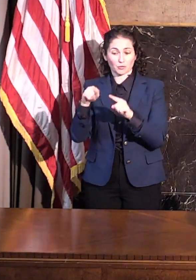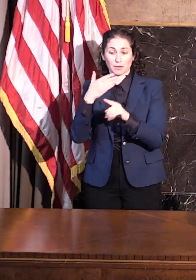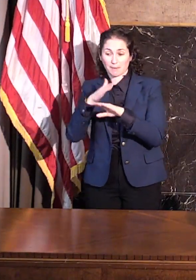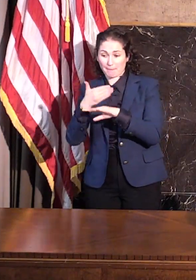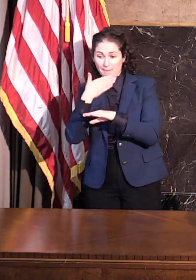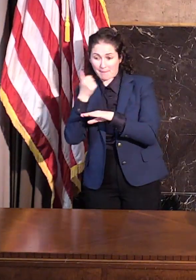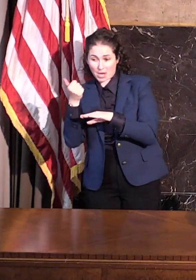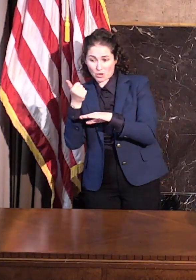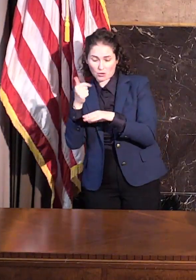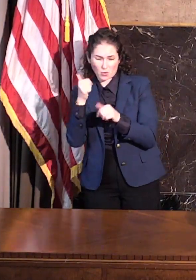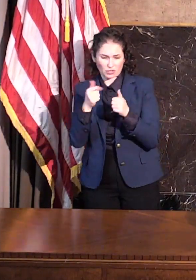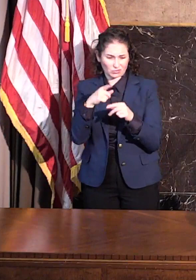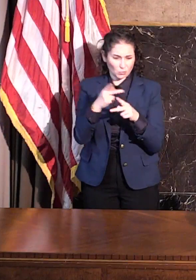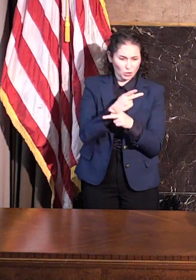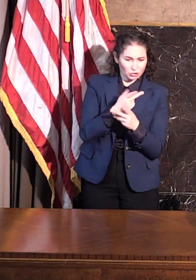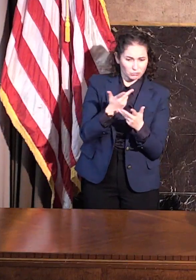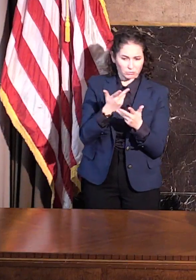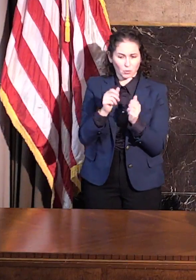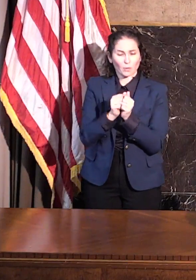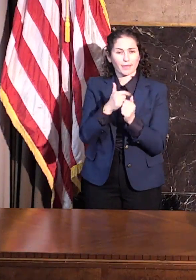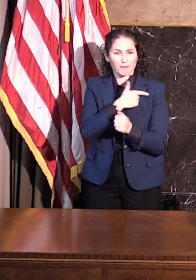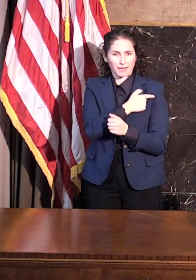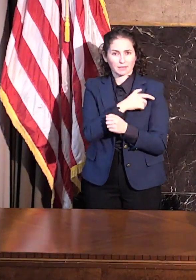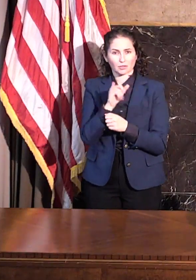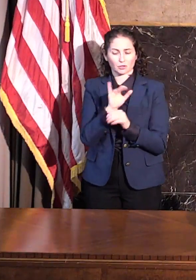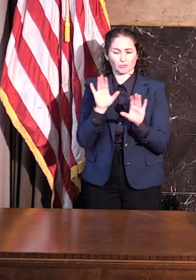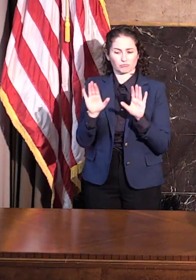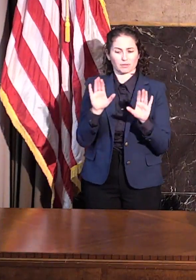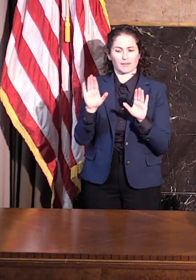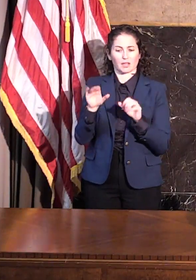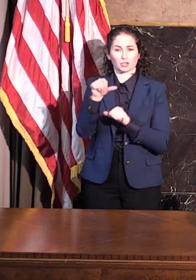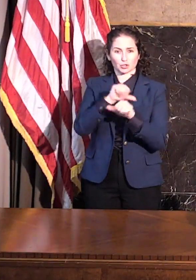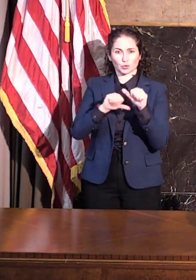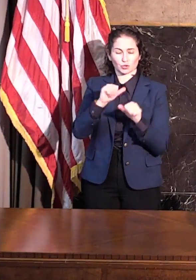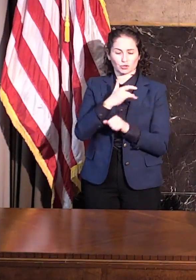and unconventional approaches. And what is new about